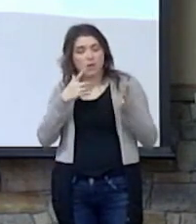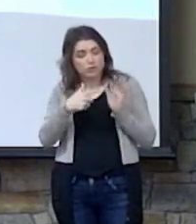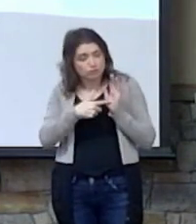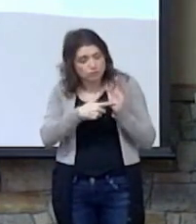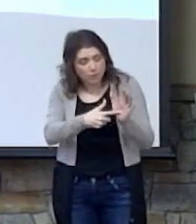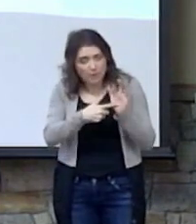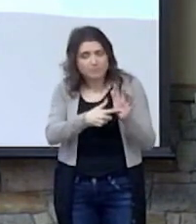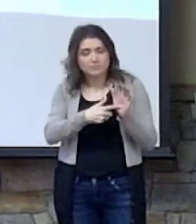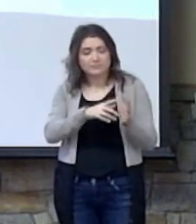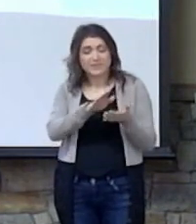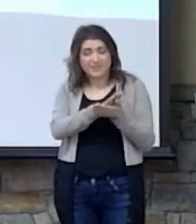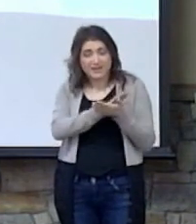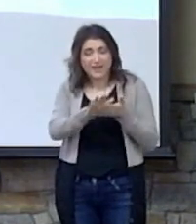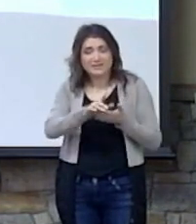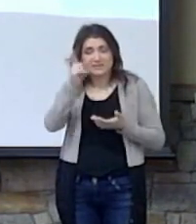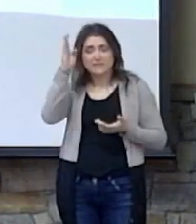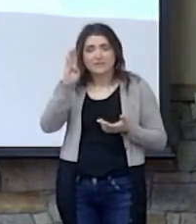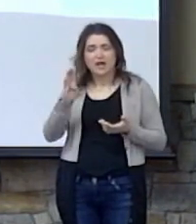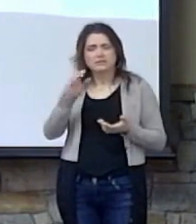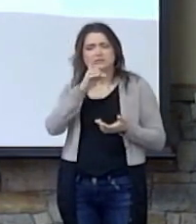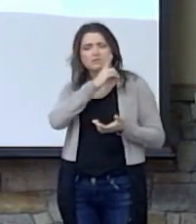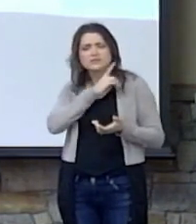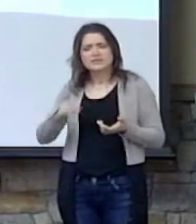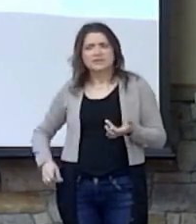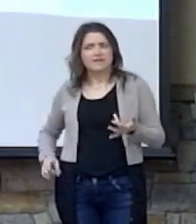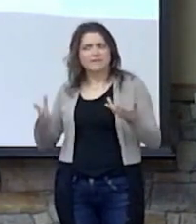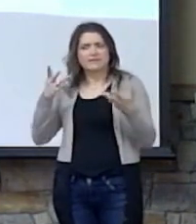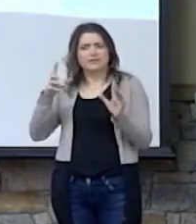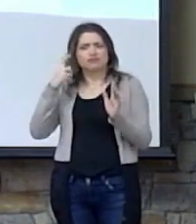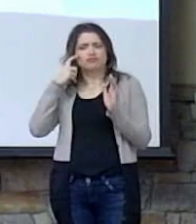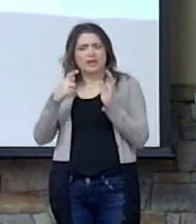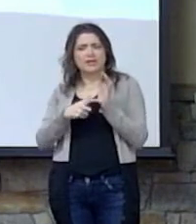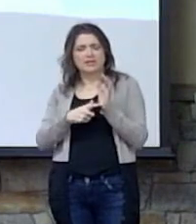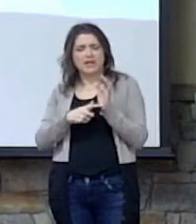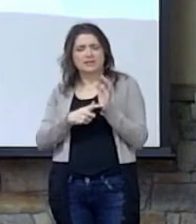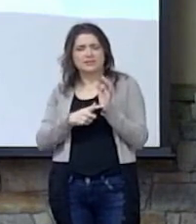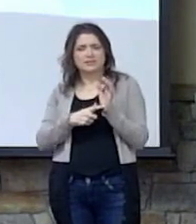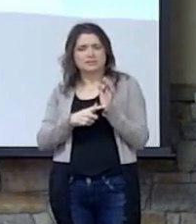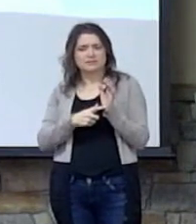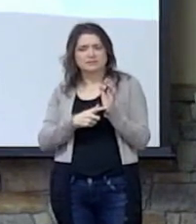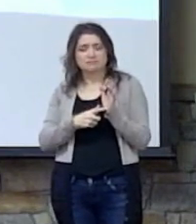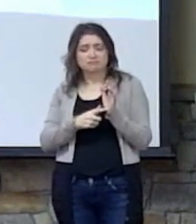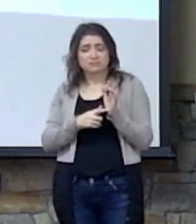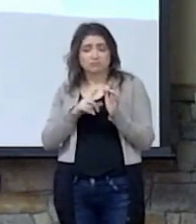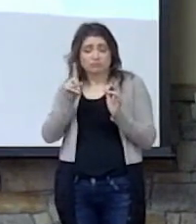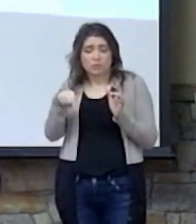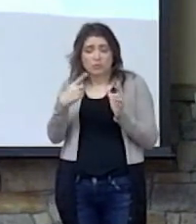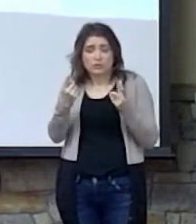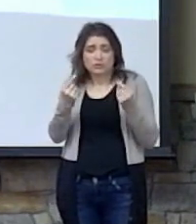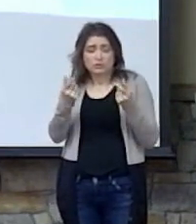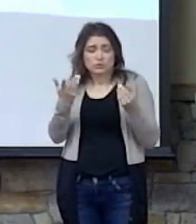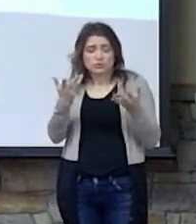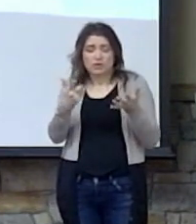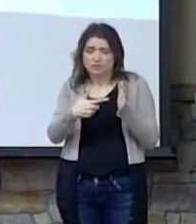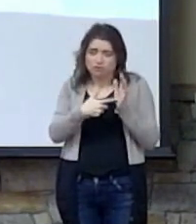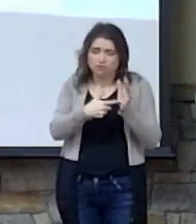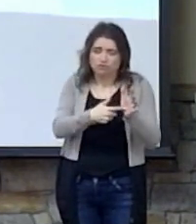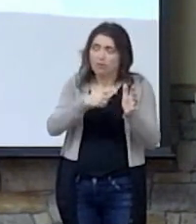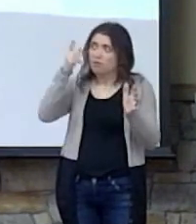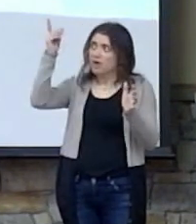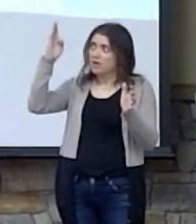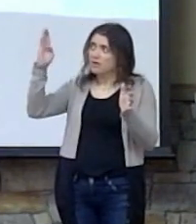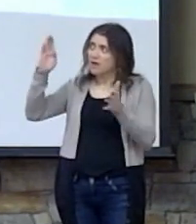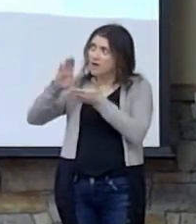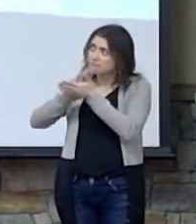God. David recognizes that all he's able to do is demonstrate what God has shown him in his life